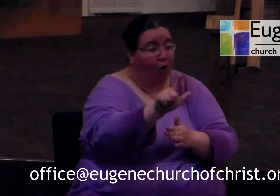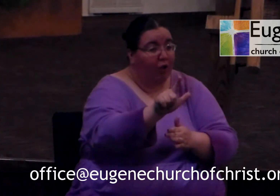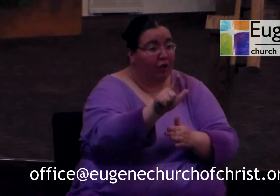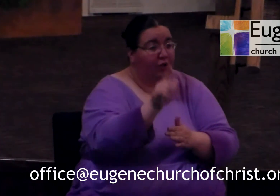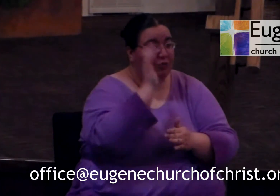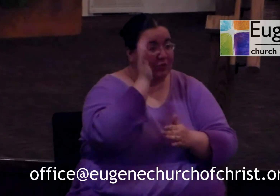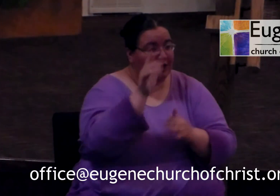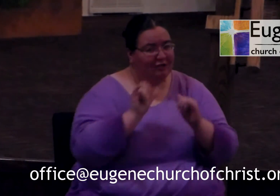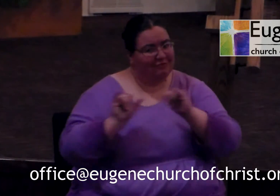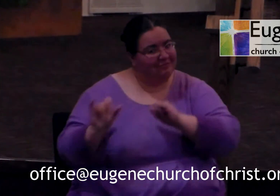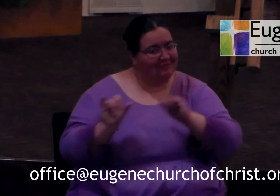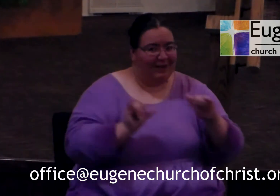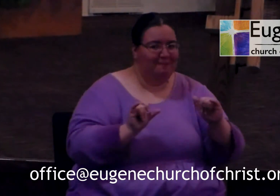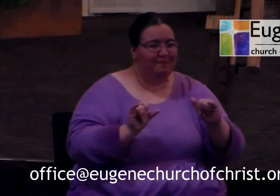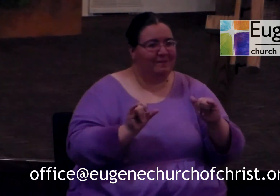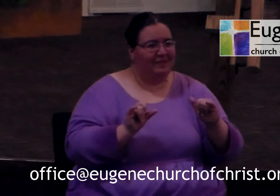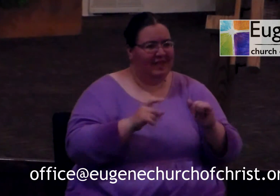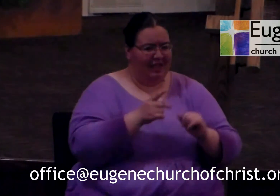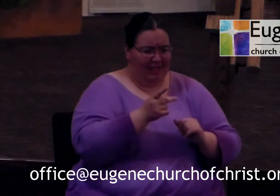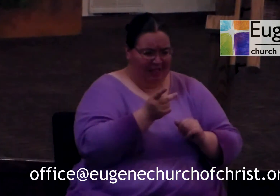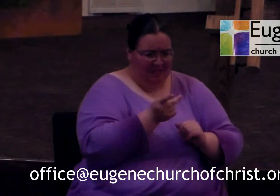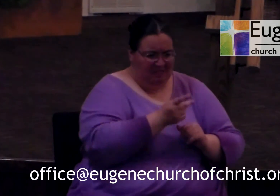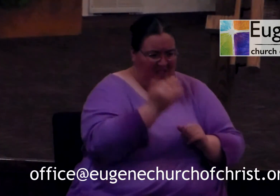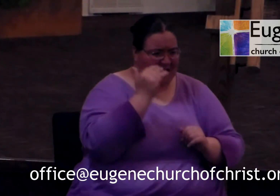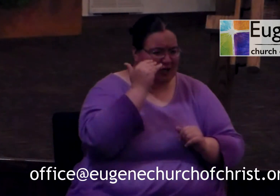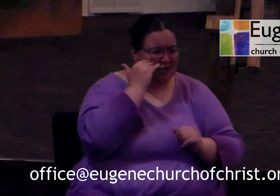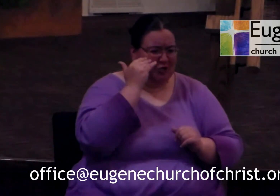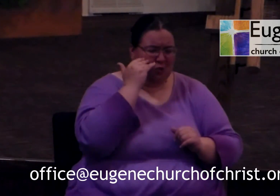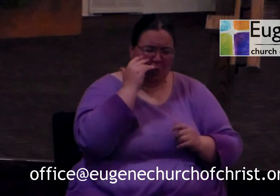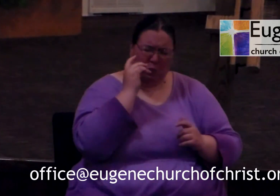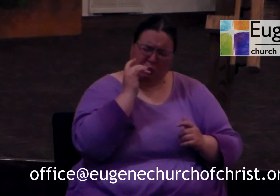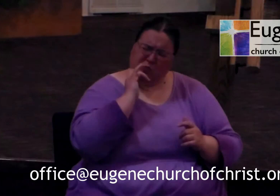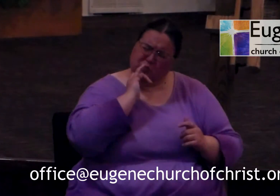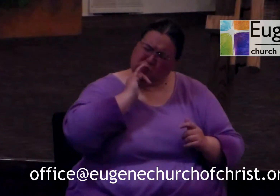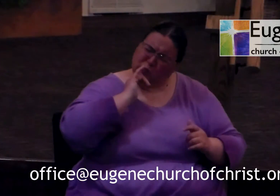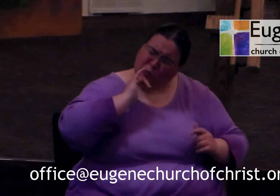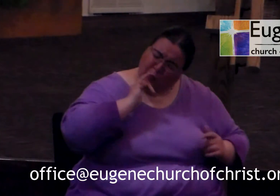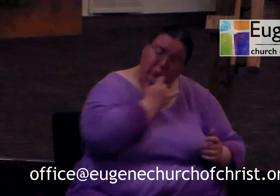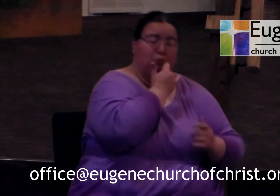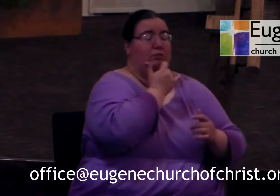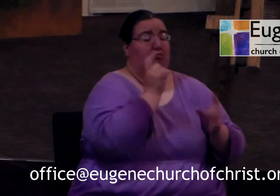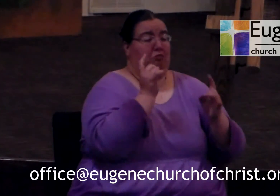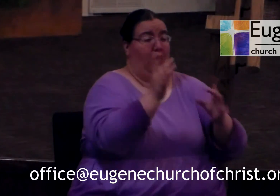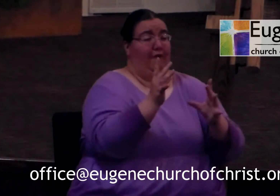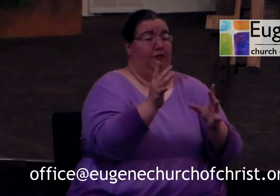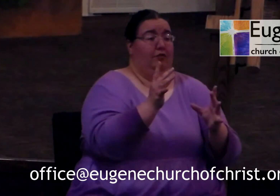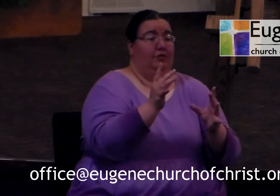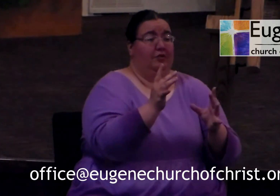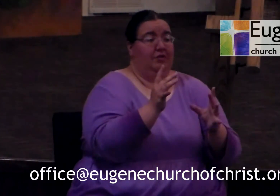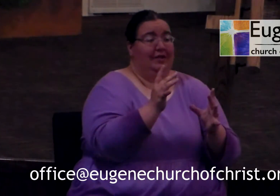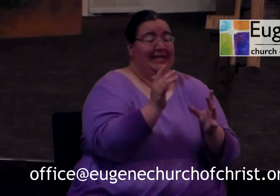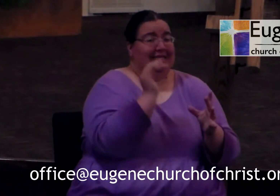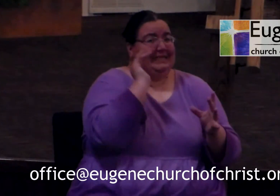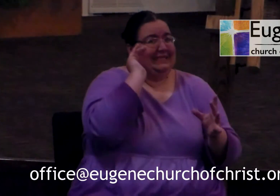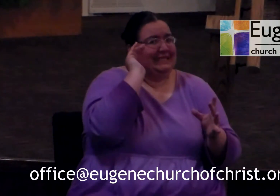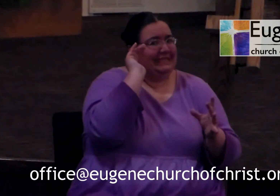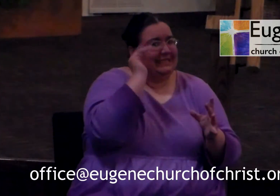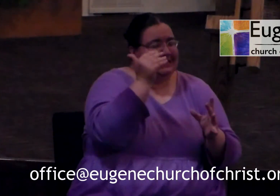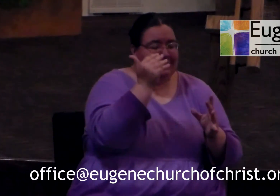Guys that knew they had so royally messed up that it seemed like there was no hope.